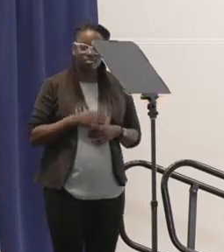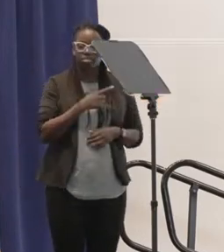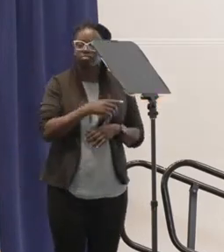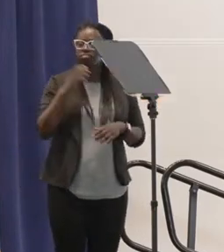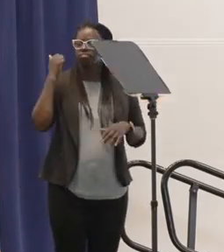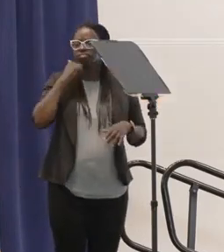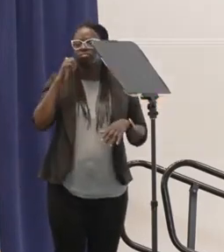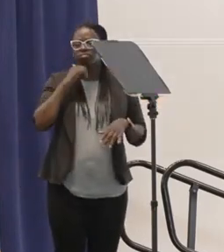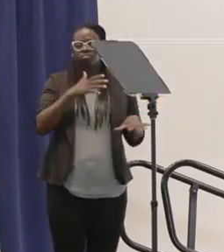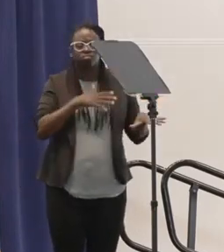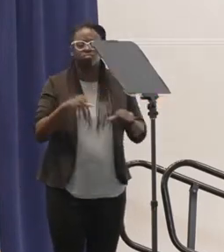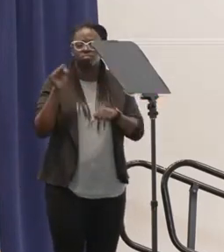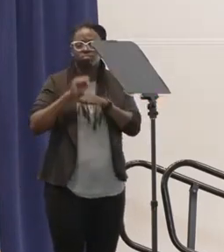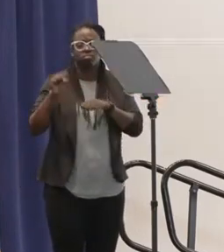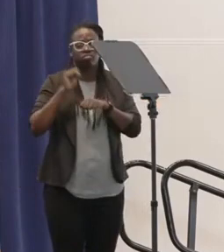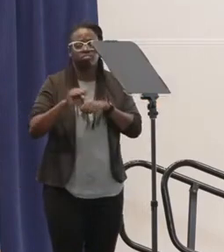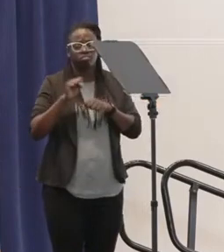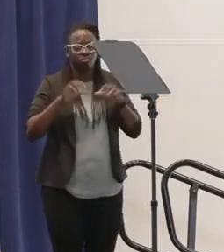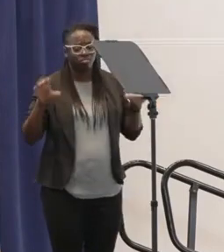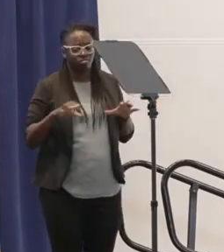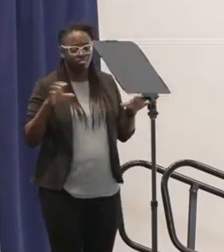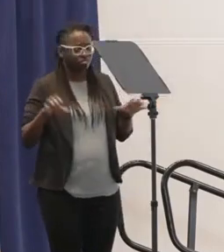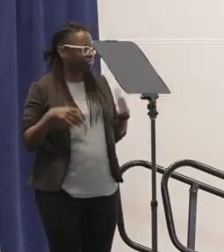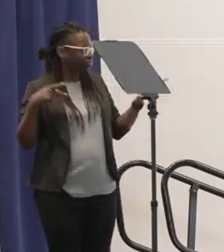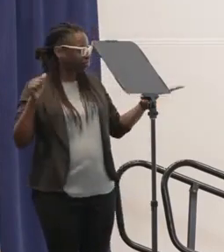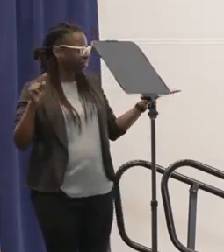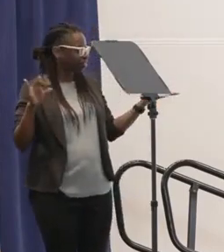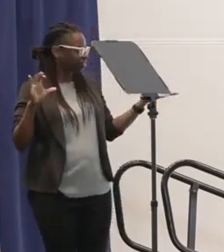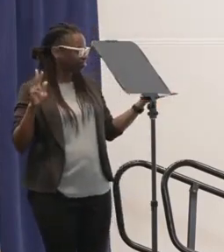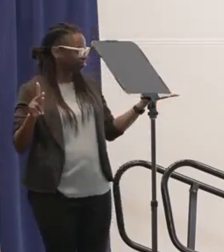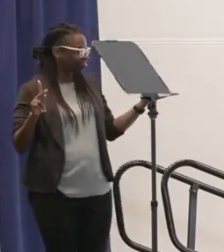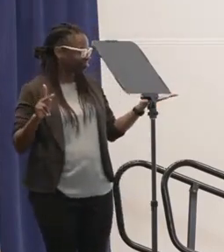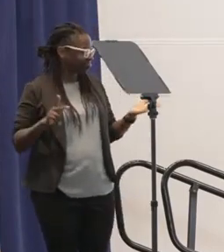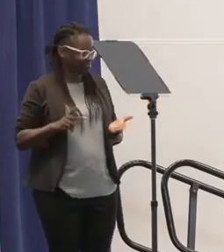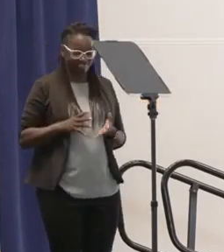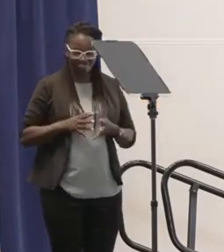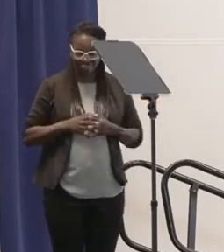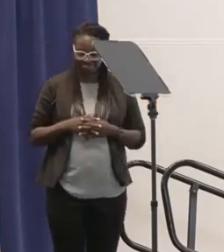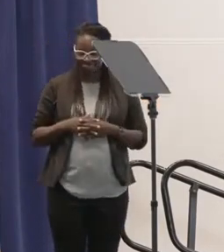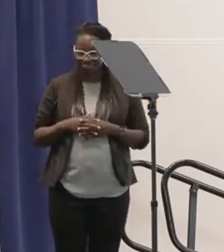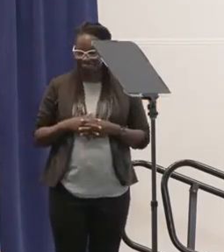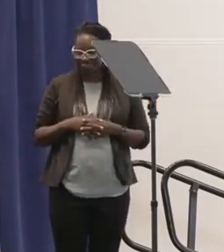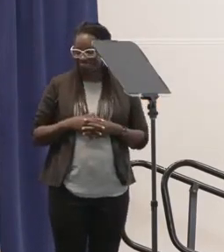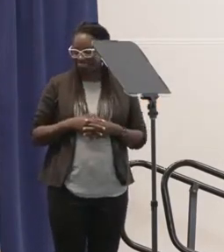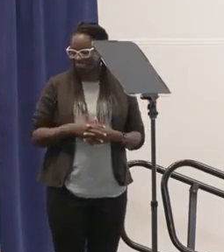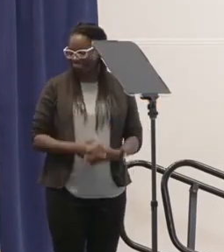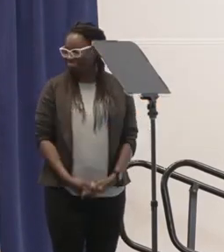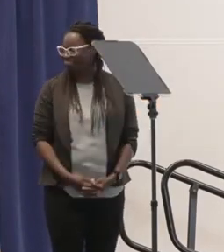team. Patrick, please come up. Thank you for everything that you do, Secretary.